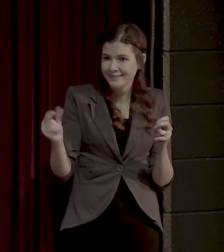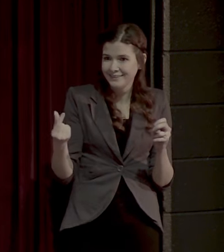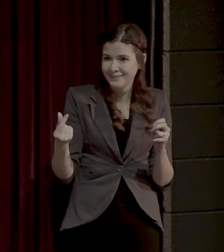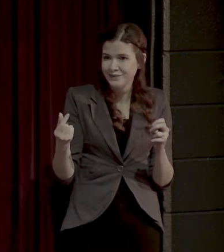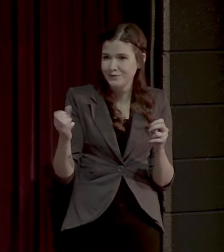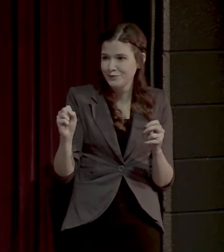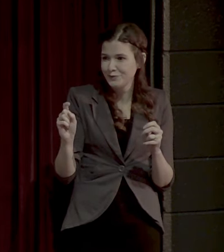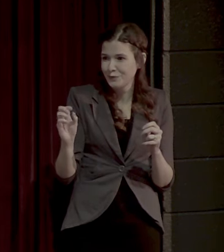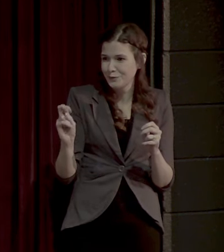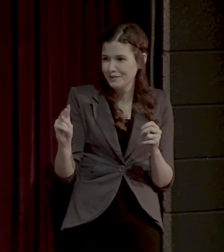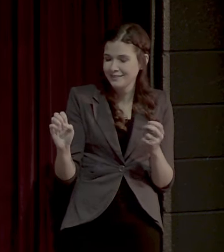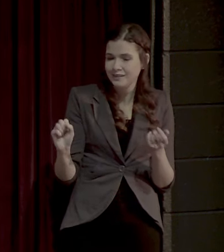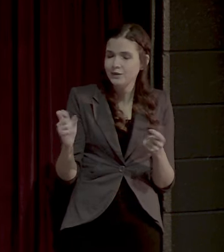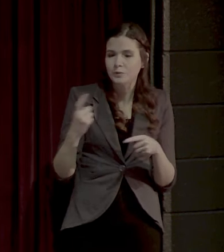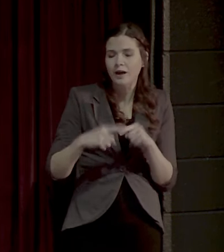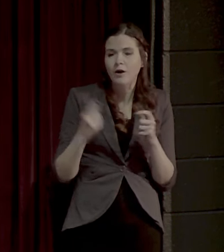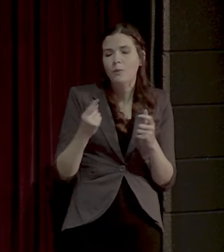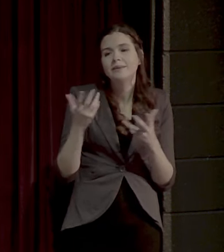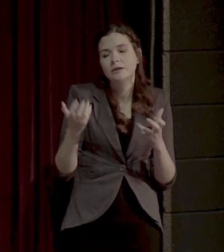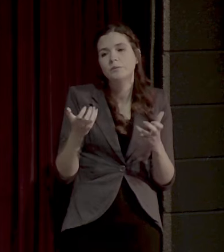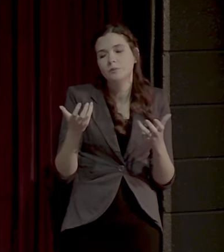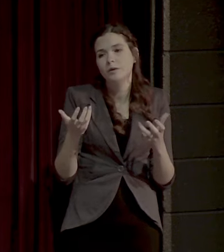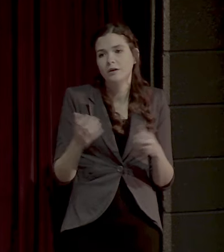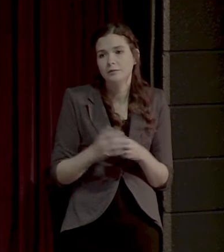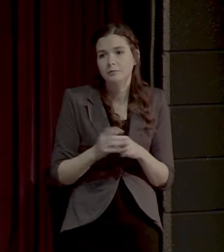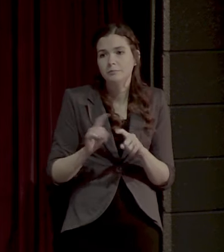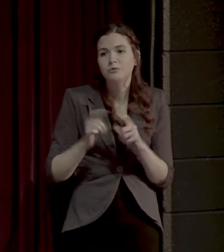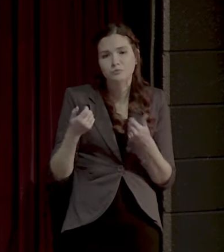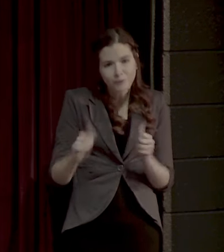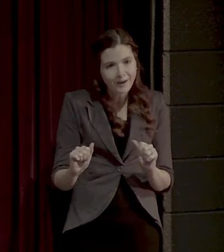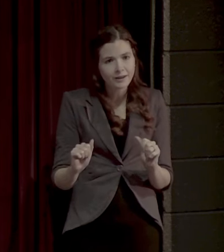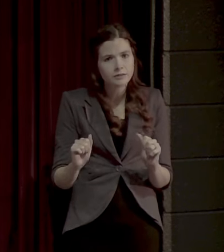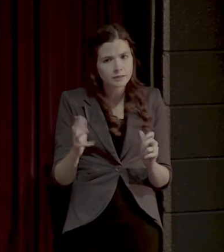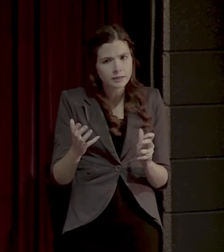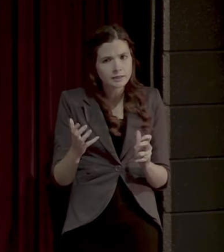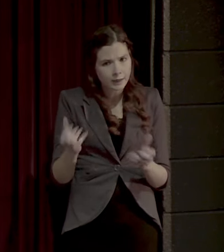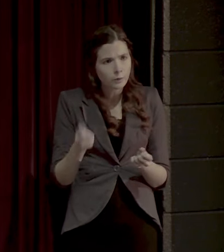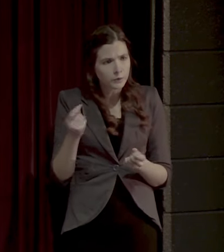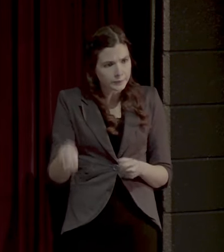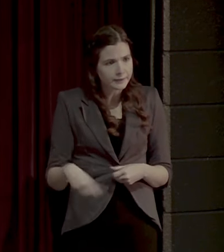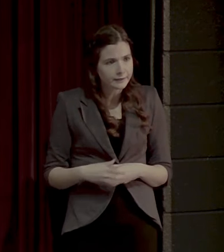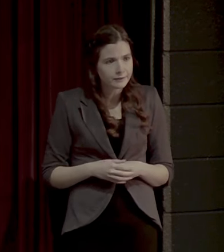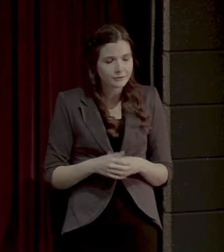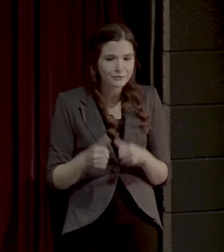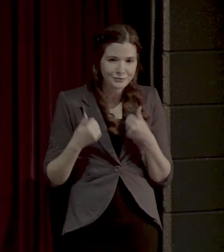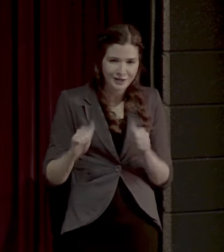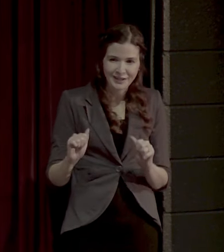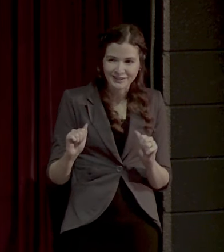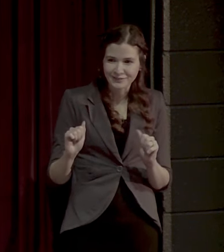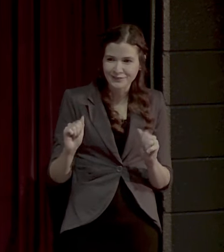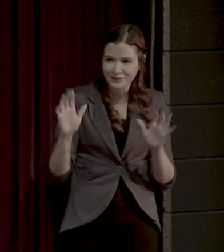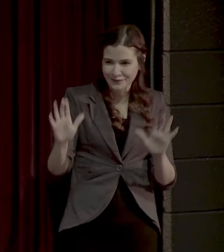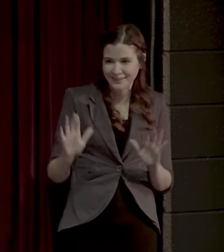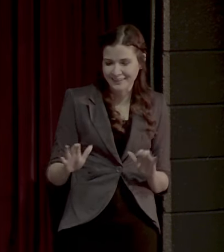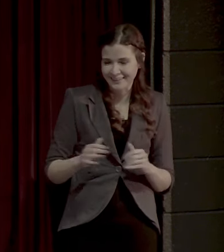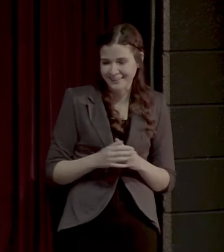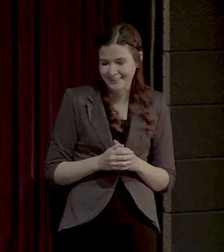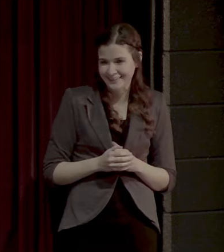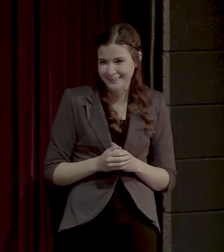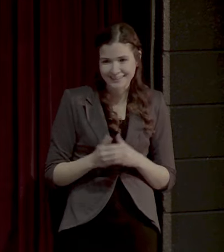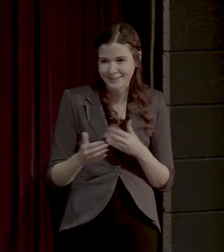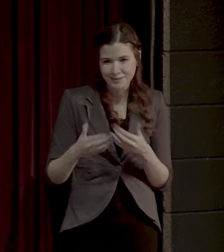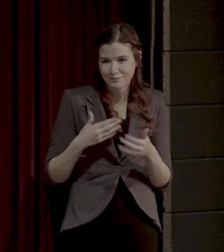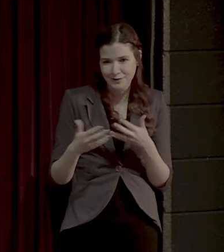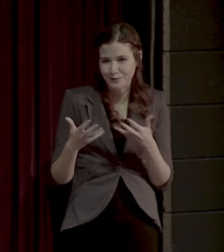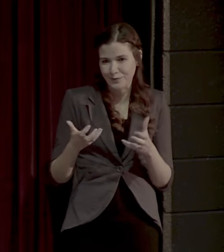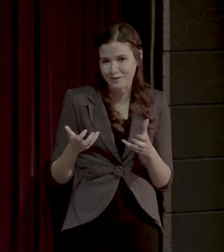always get what you want, but if you try sometimes, you get what you need. We should always strive for greatness and whatever that